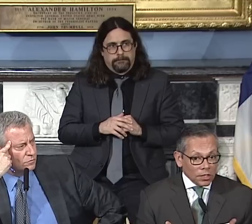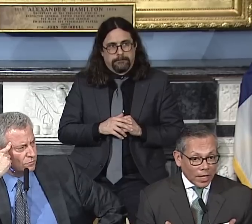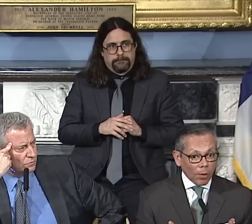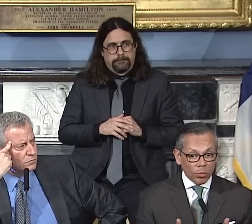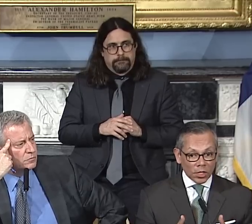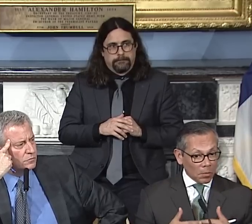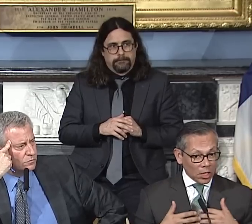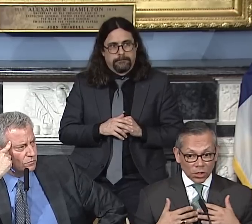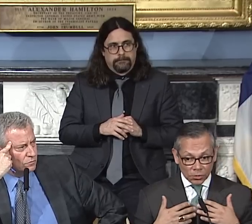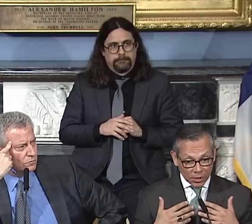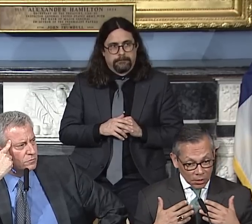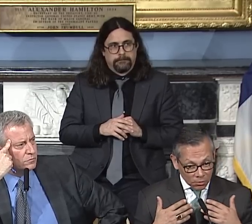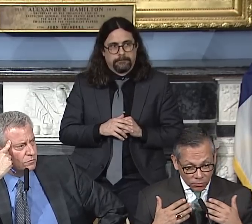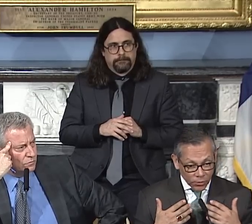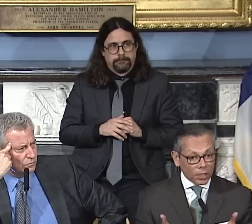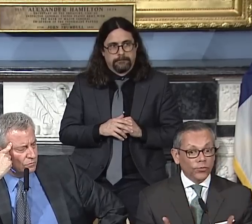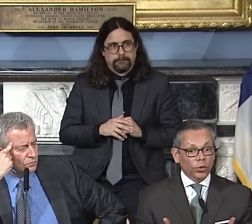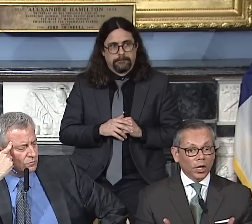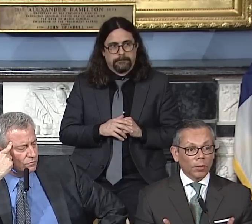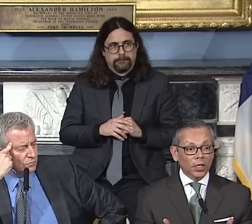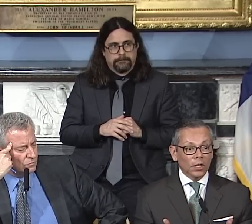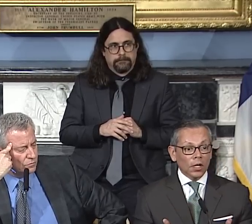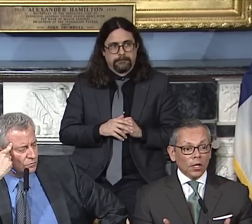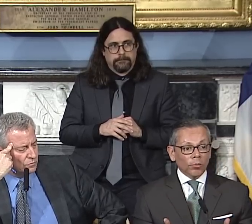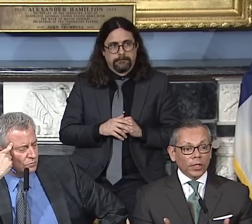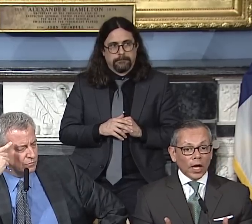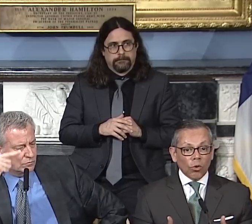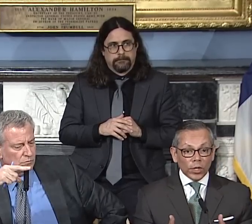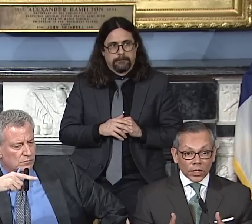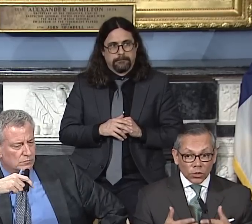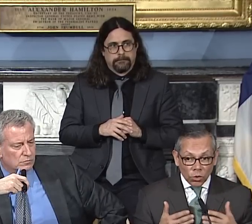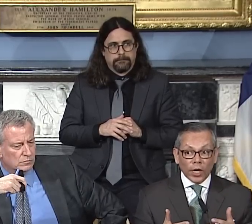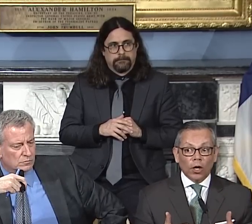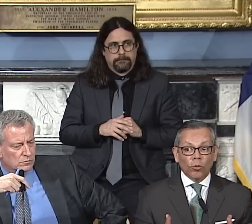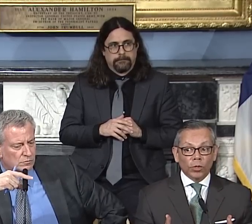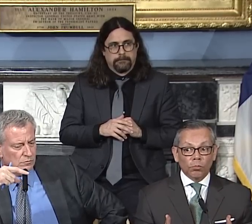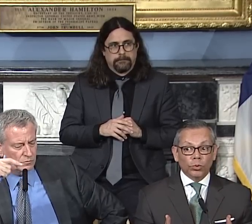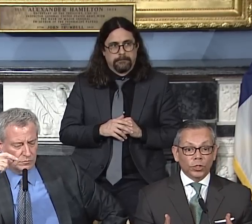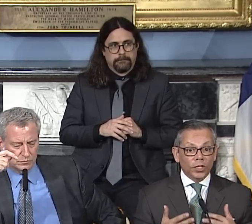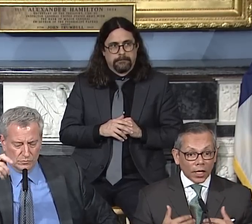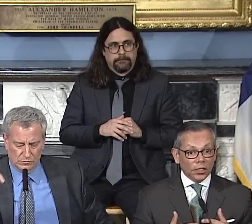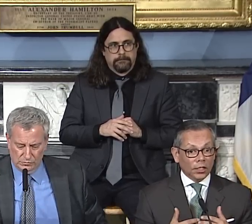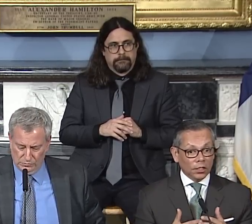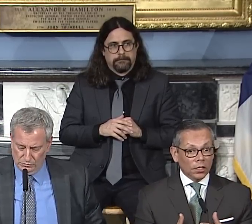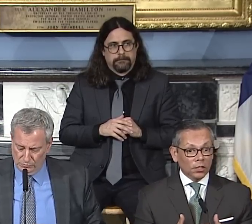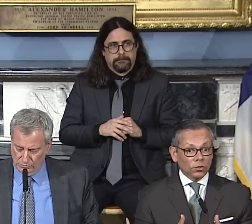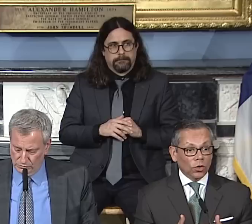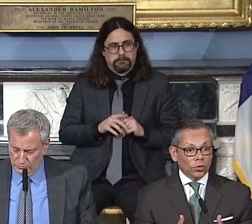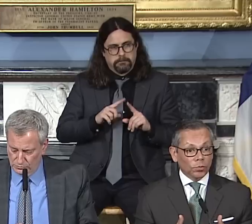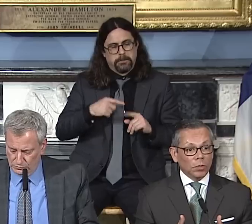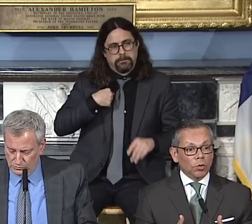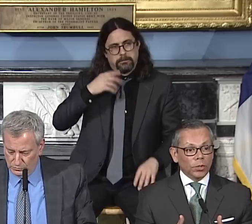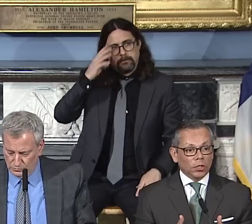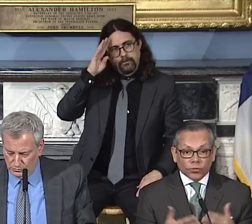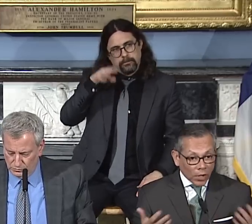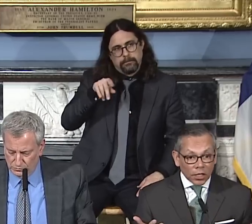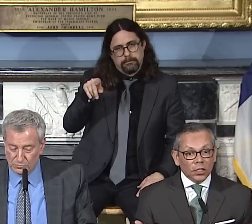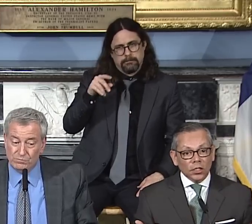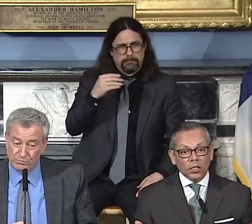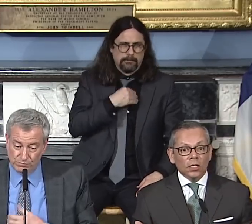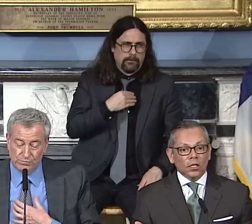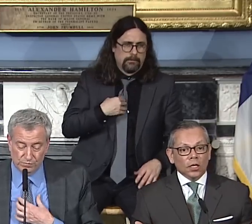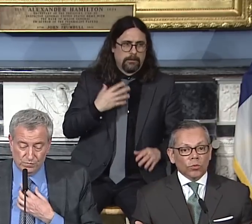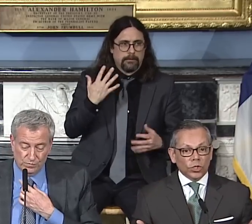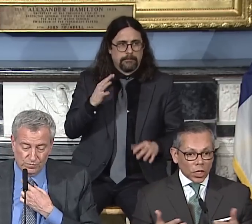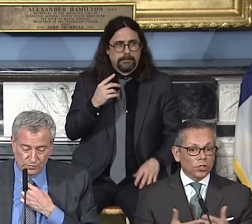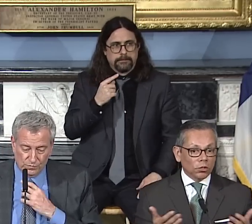we can be. The mayor has been very forthcoming, but now we need your help in protecting those people because,